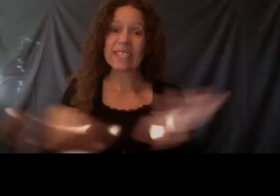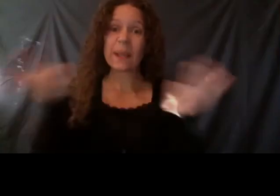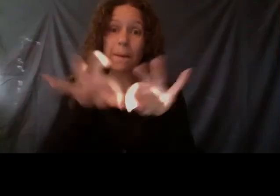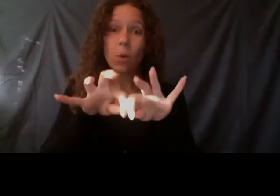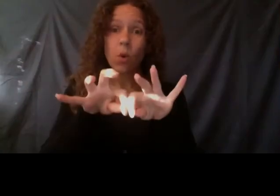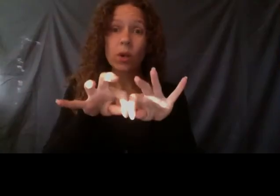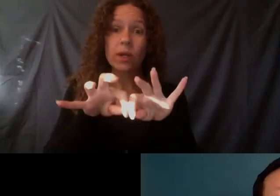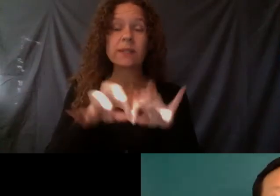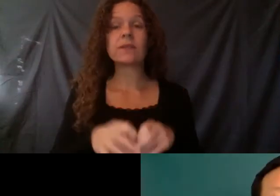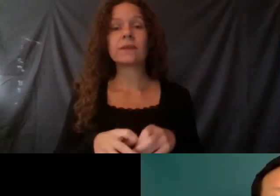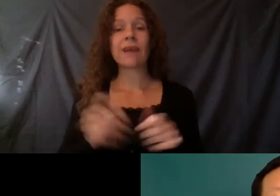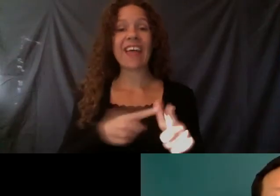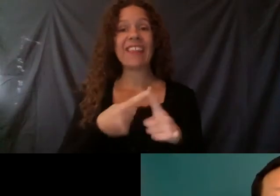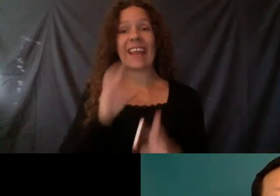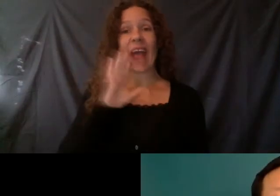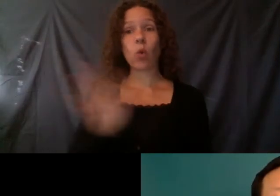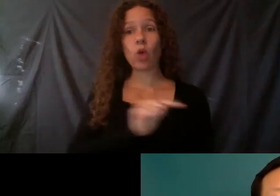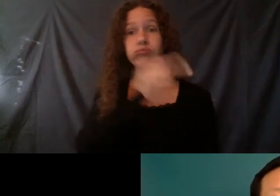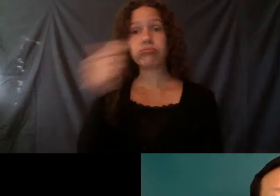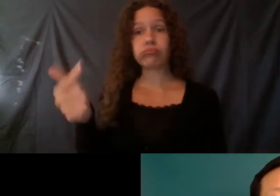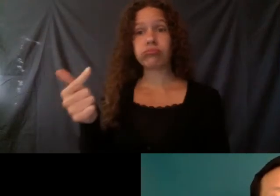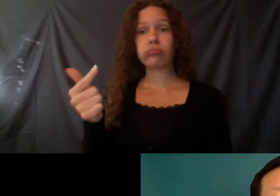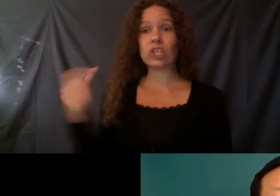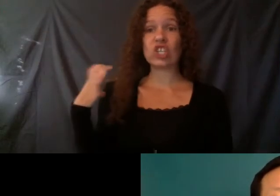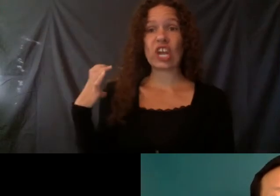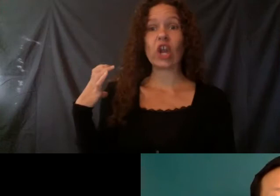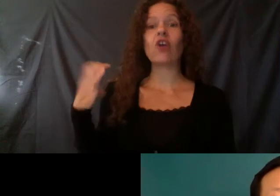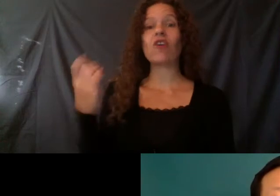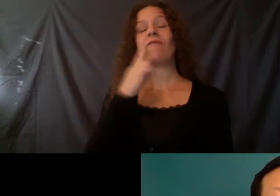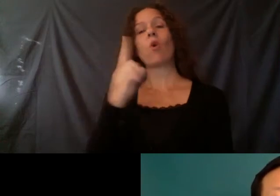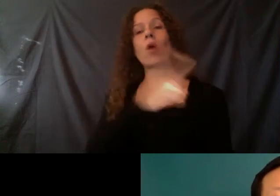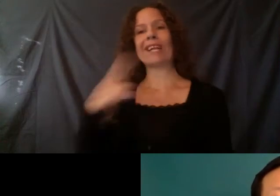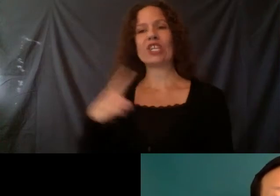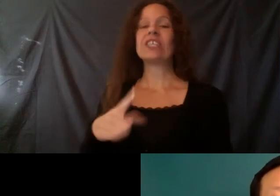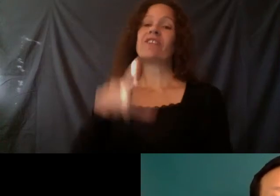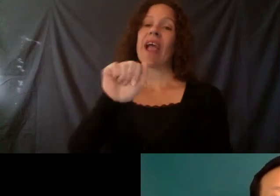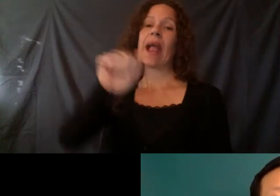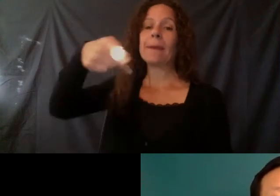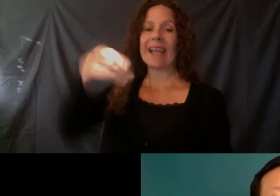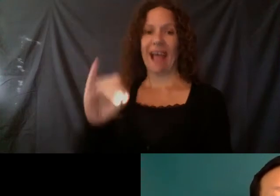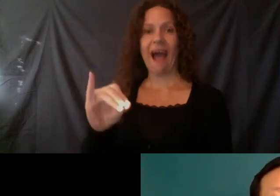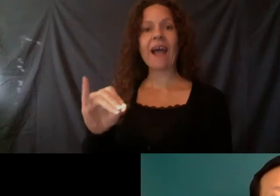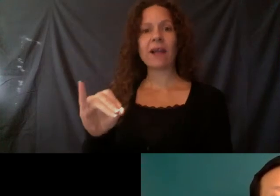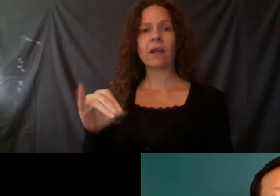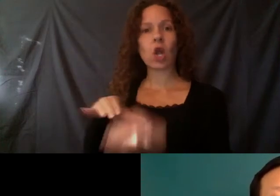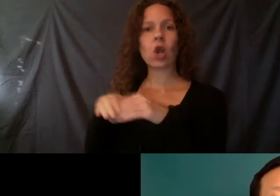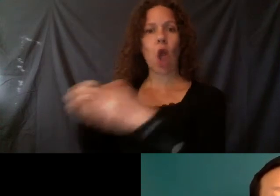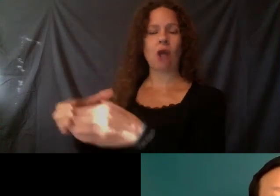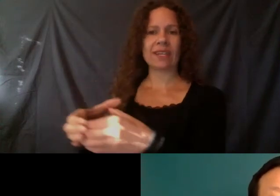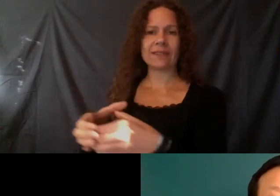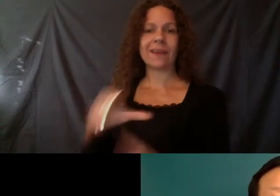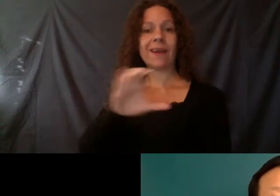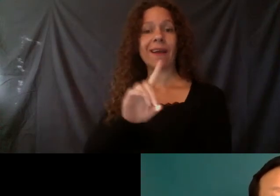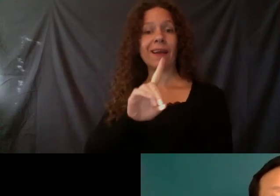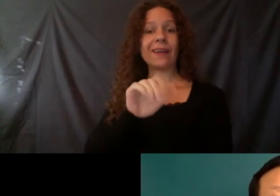to turn to our chair of the Legislative API Caucus, Assemblymember David Chu, who's been a leader on so many important fights,